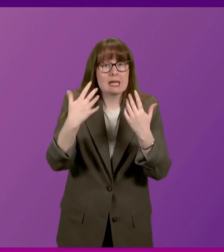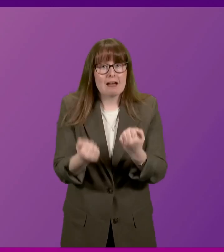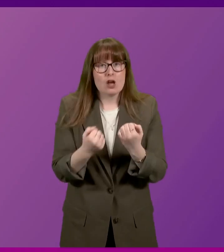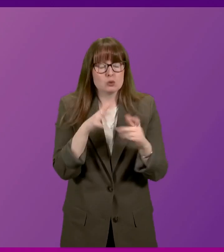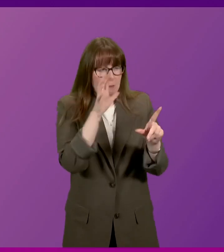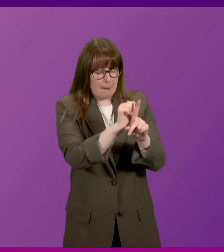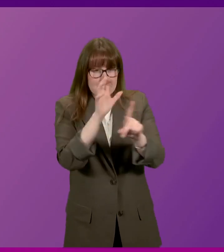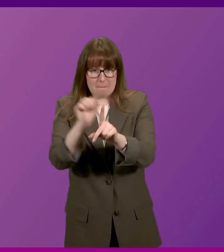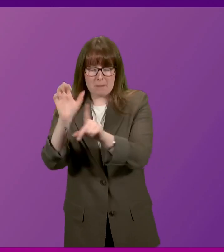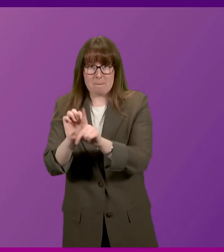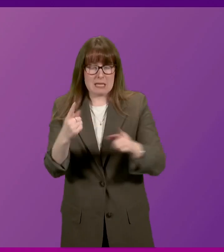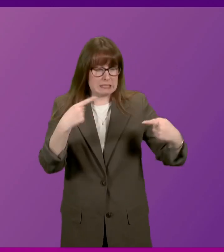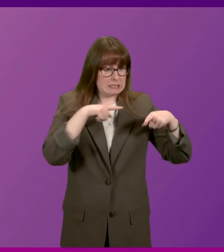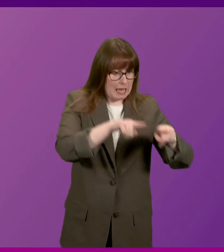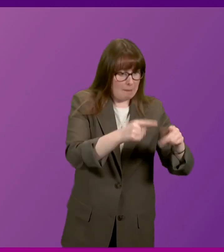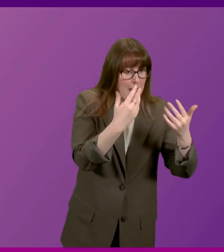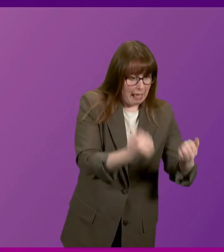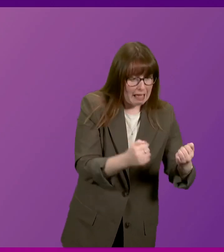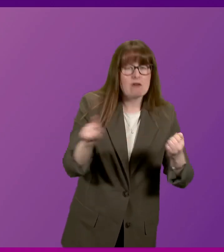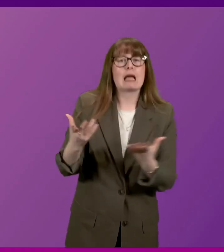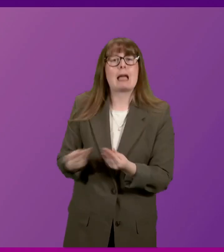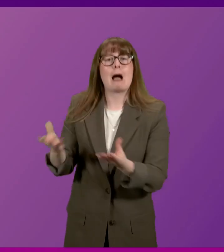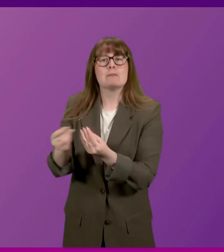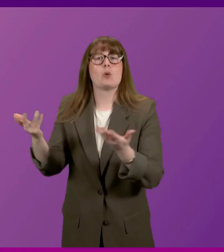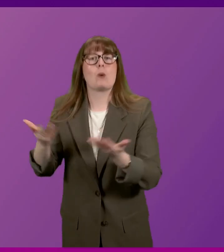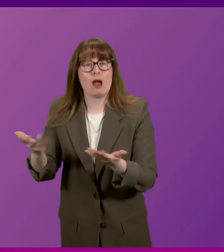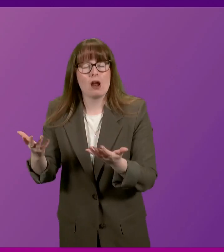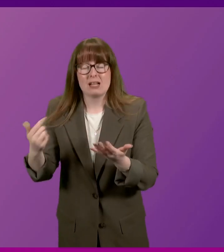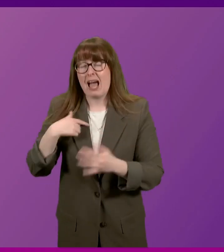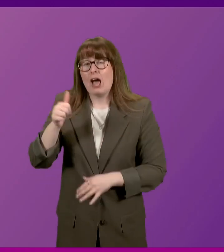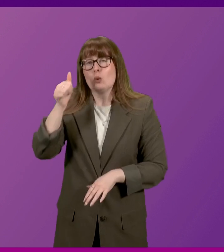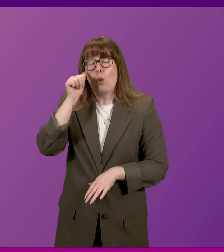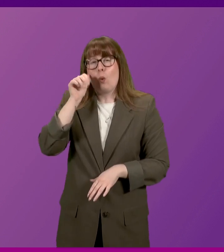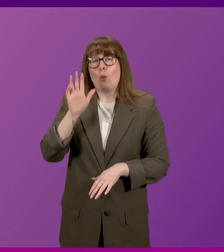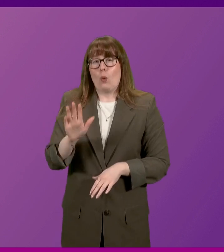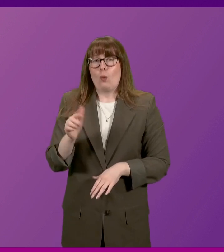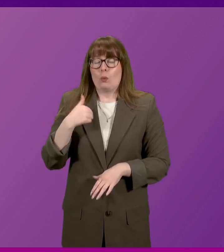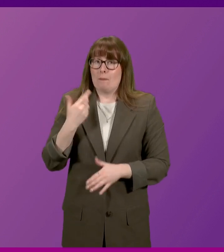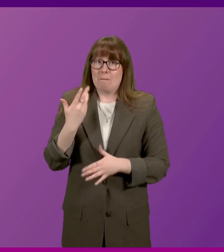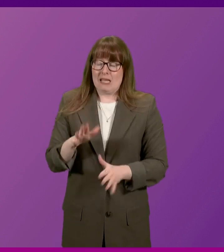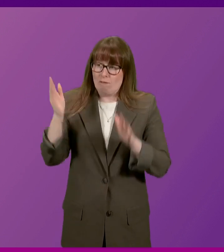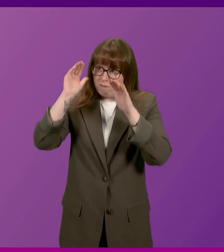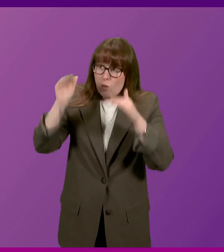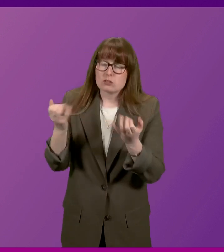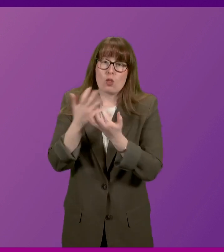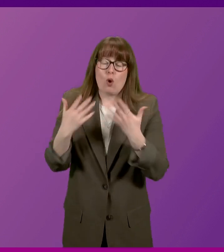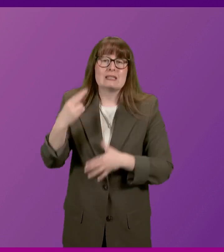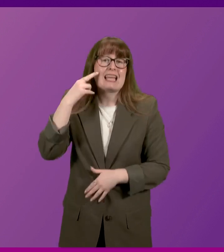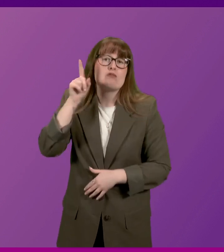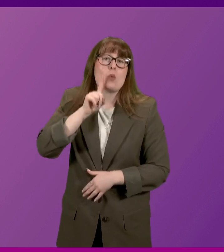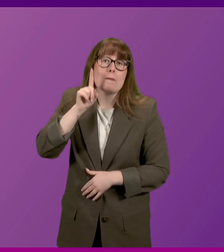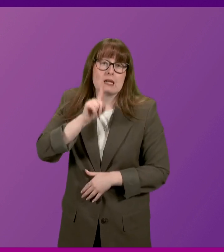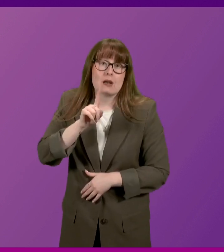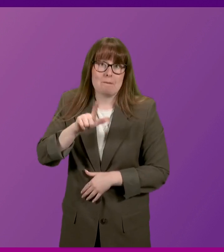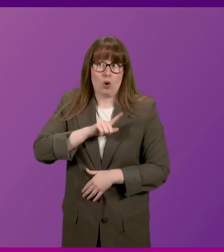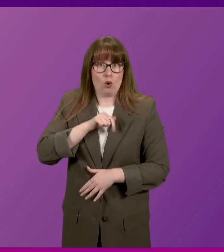are the parallels and where are the gaps in the research that we do, because I'm very conscious that we have been doing research with deaf women because that was an